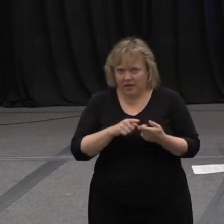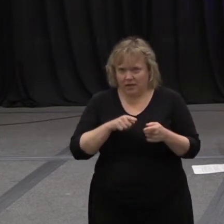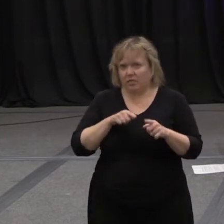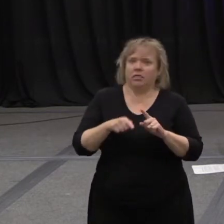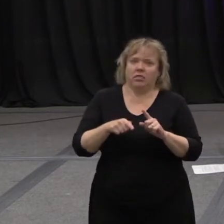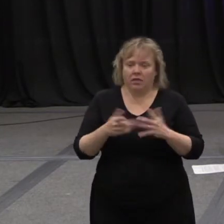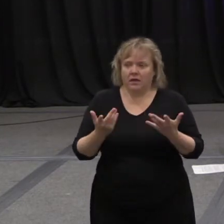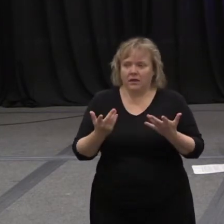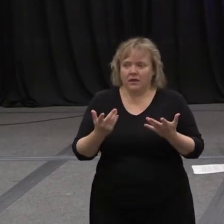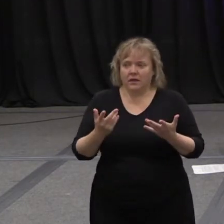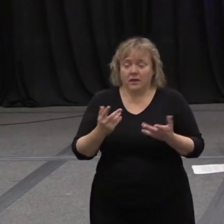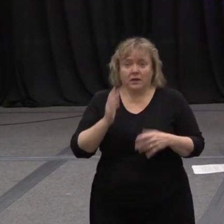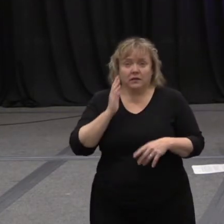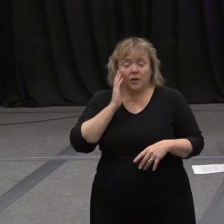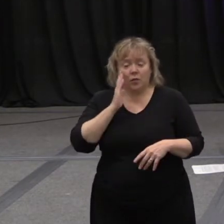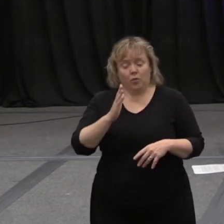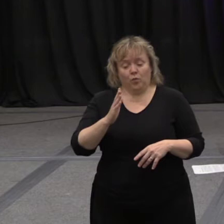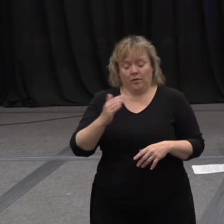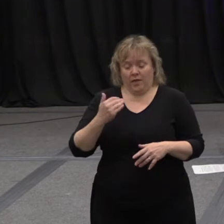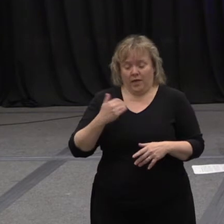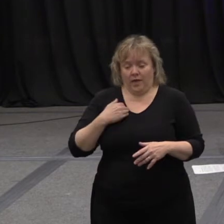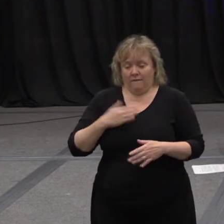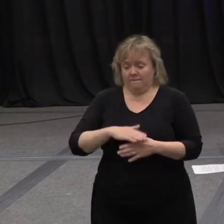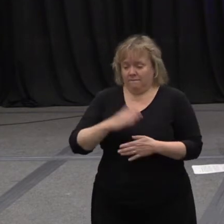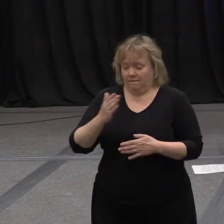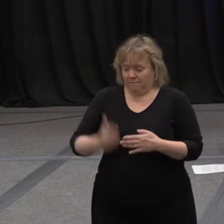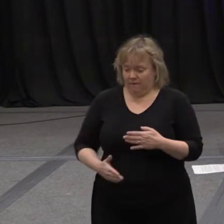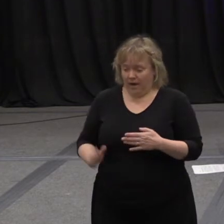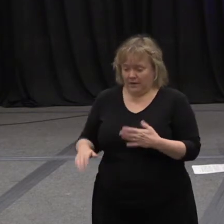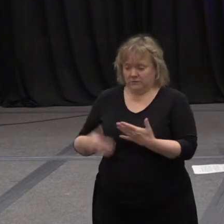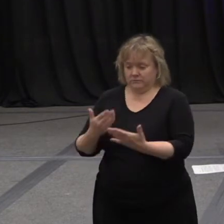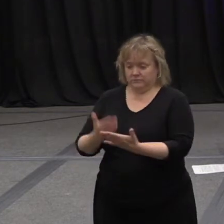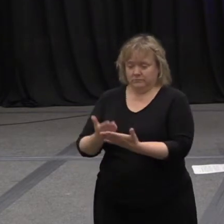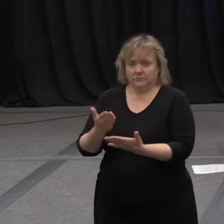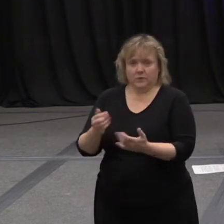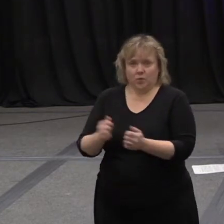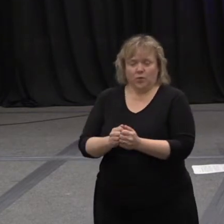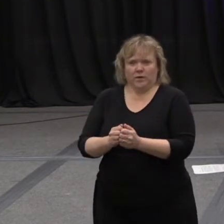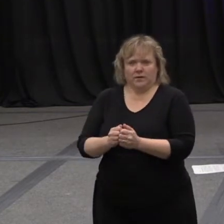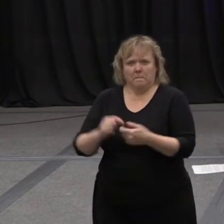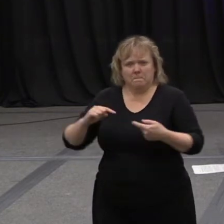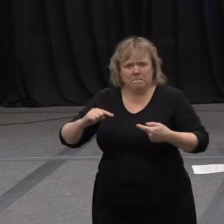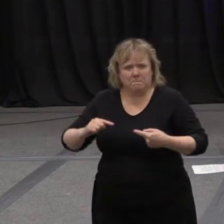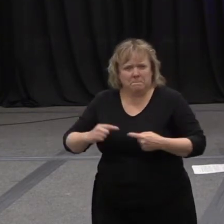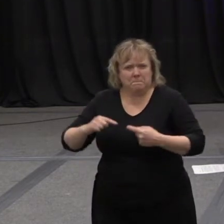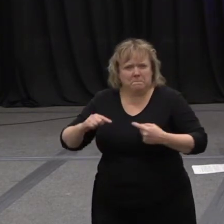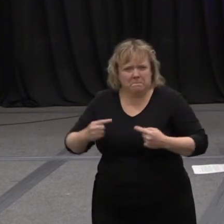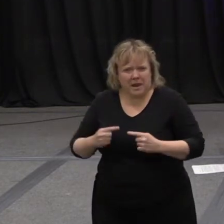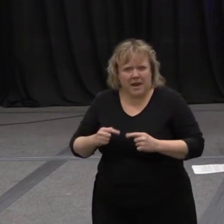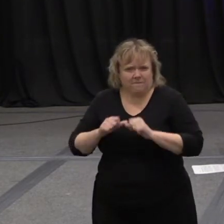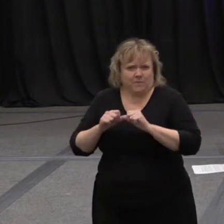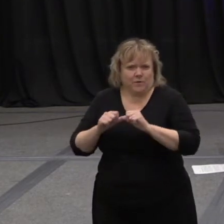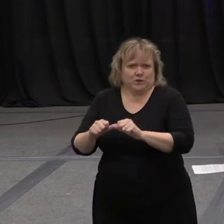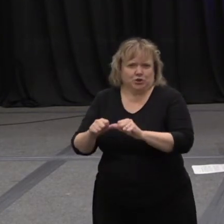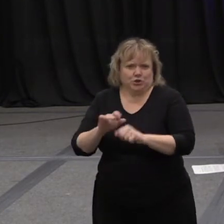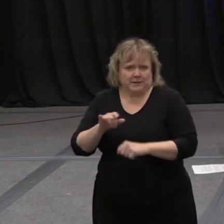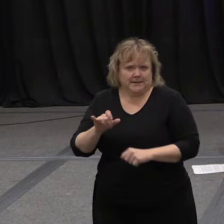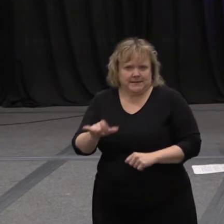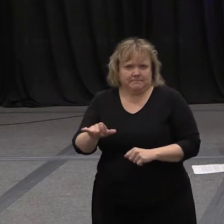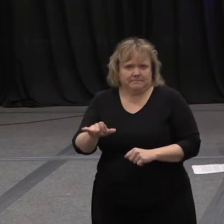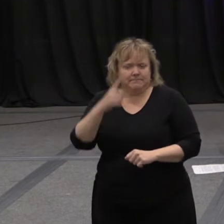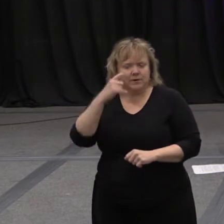to burn like fire, because we are going to end up in the